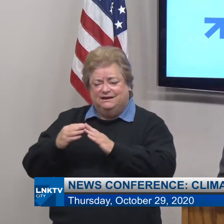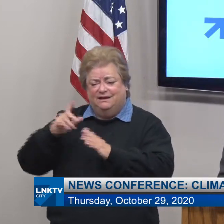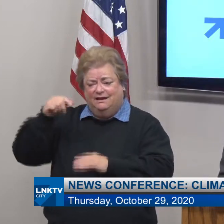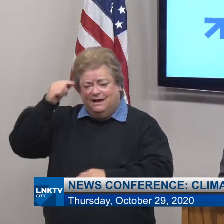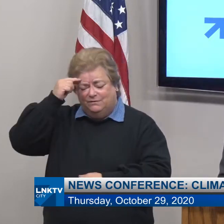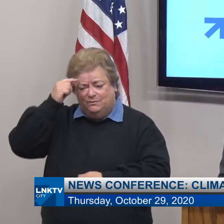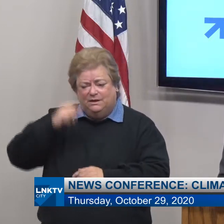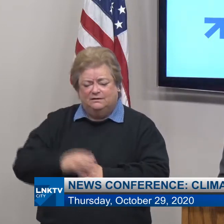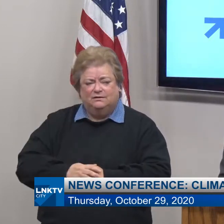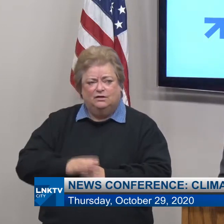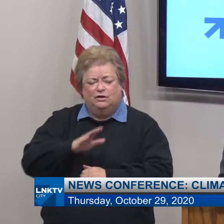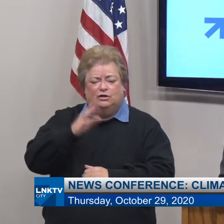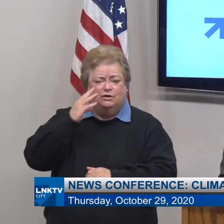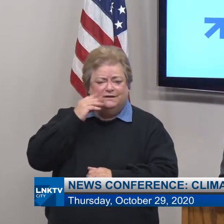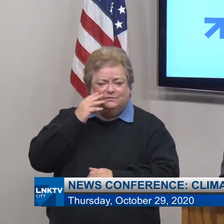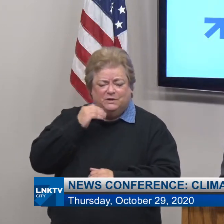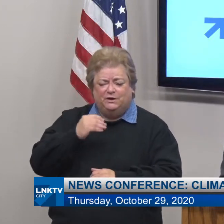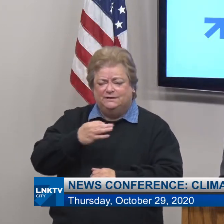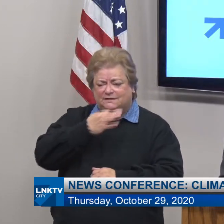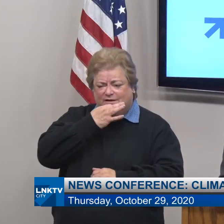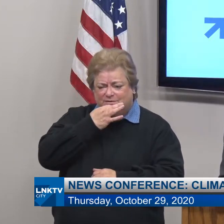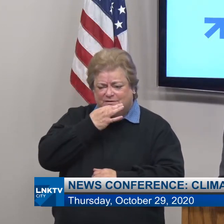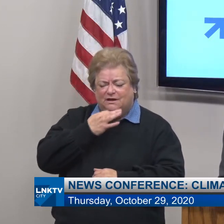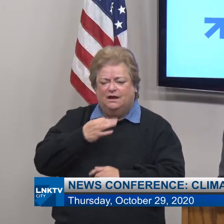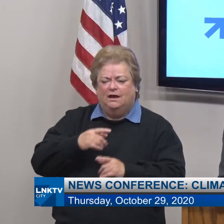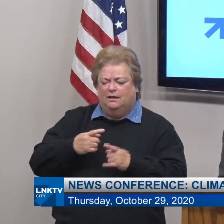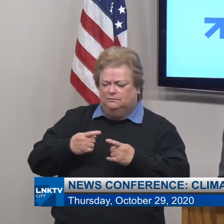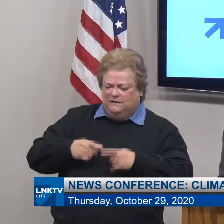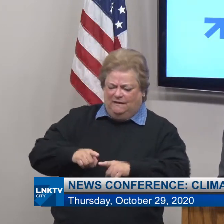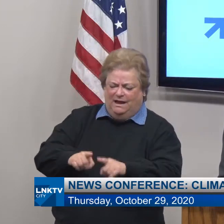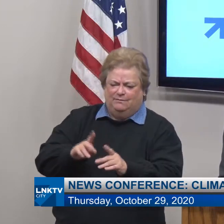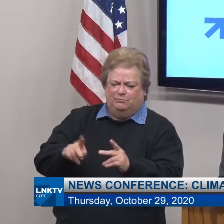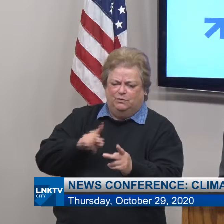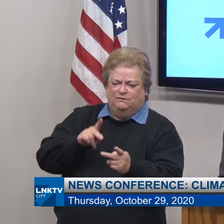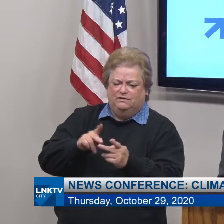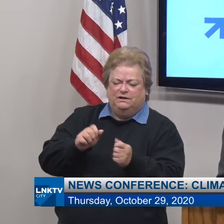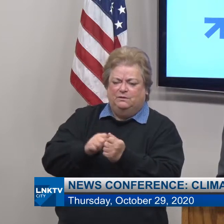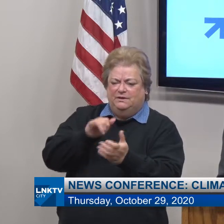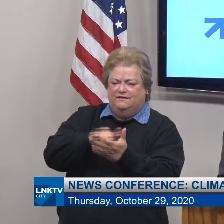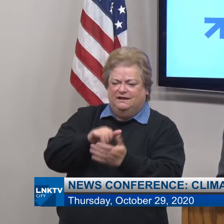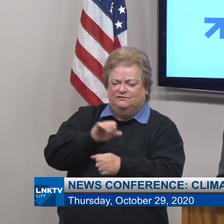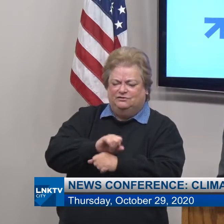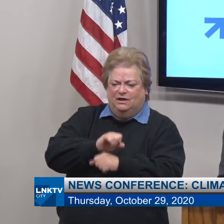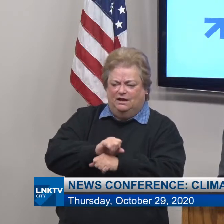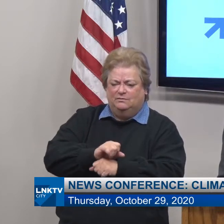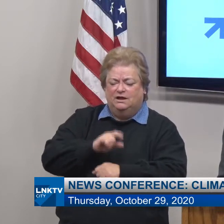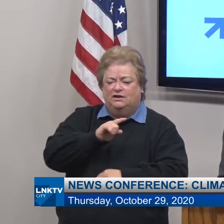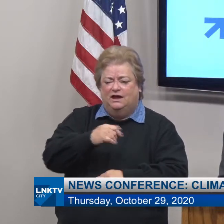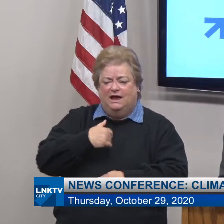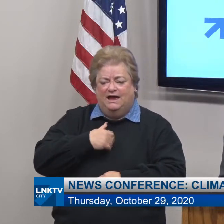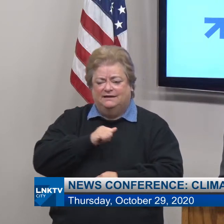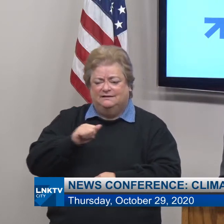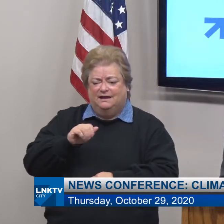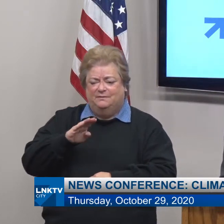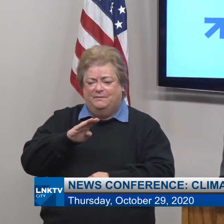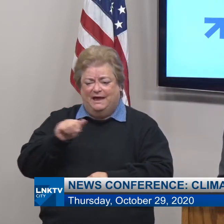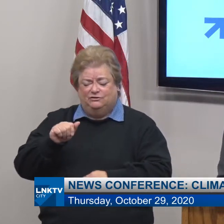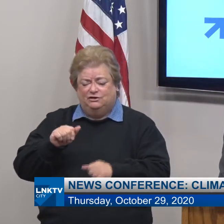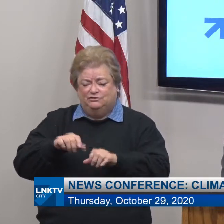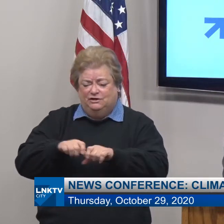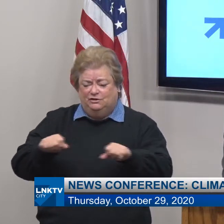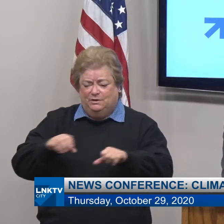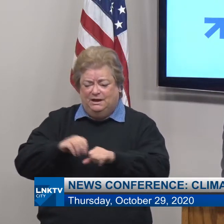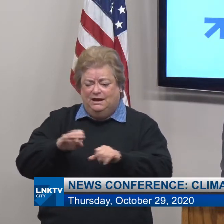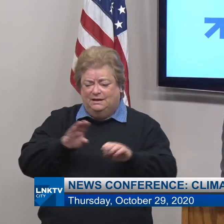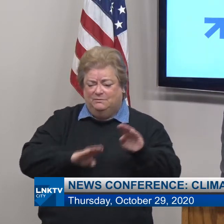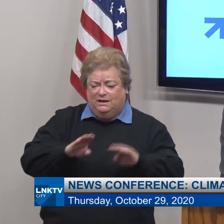sector. Her experience and expertise align perfectly with the job ahead. Mickey has a bachelor's degree in biology